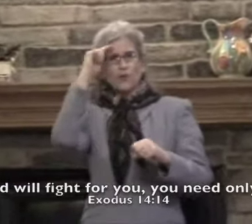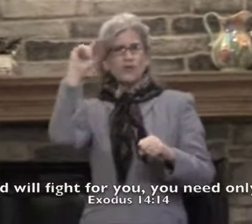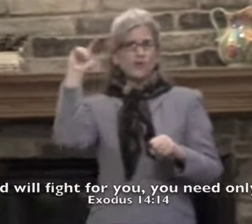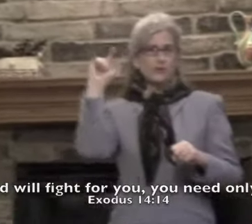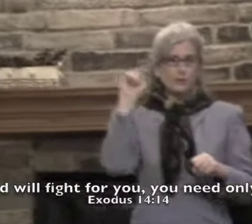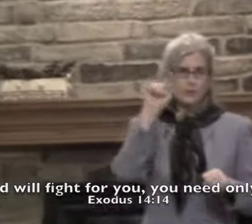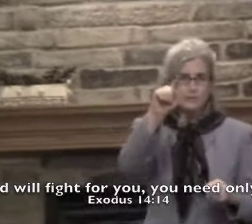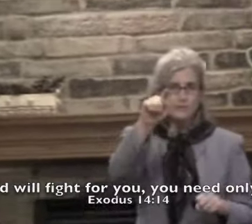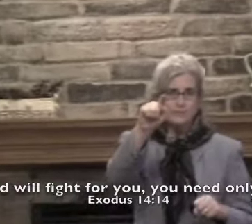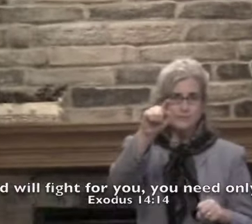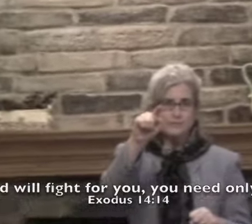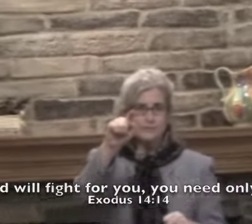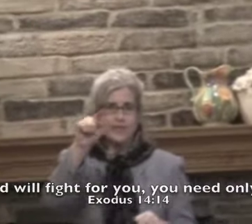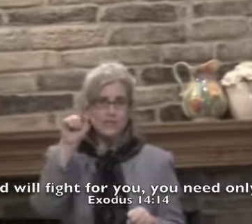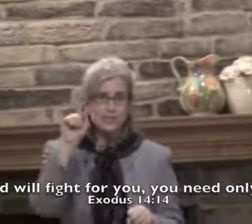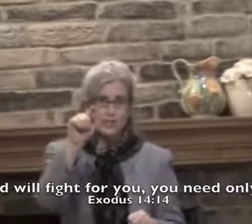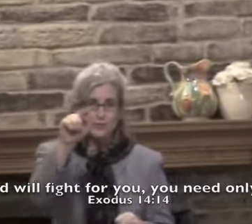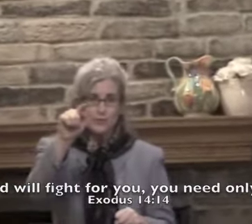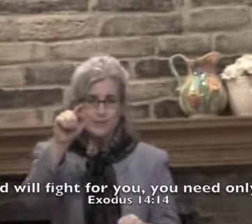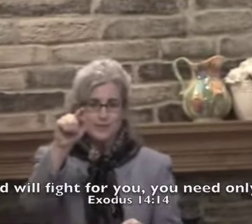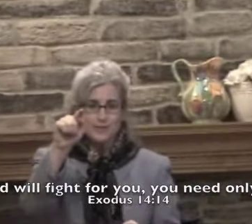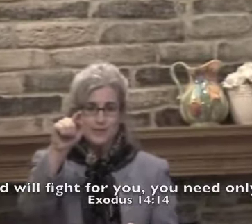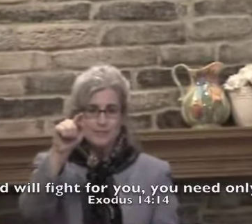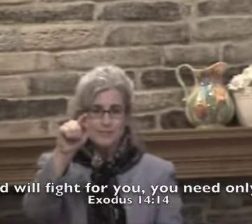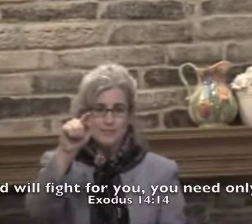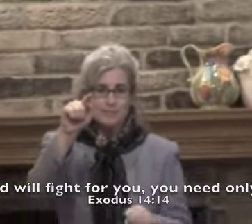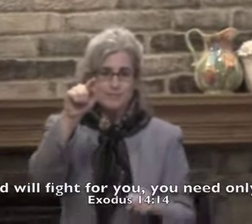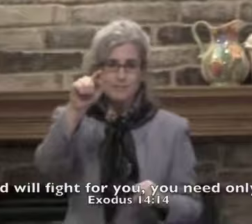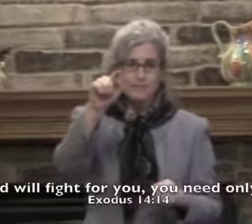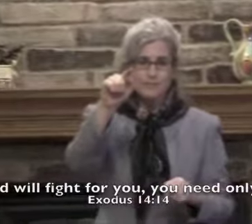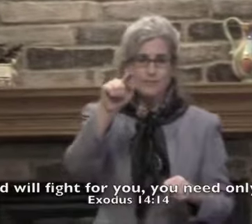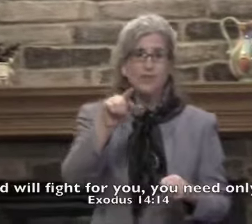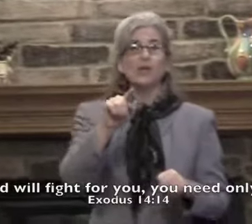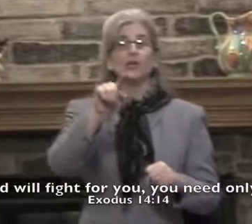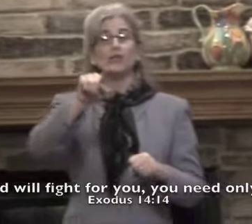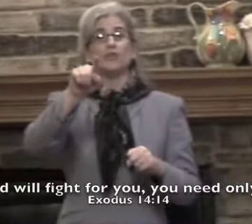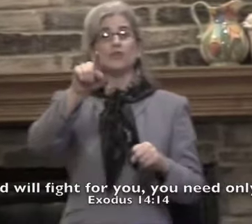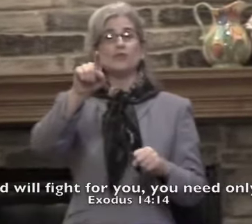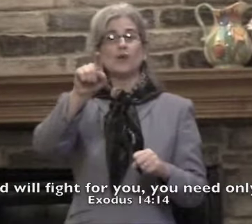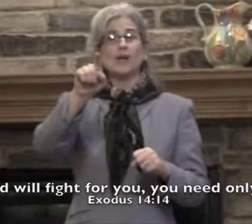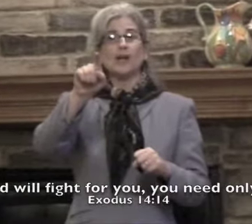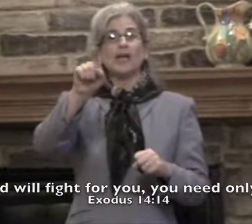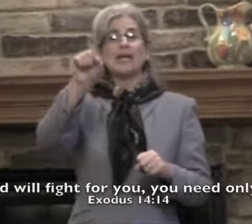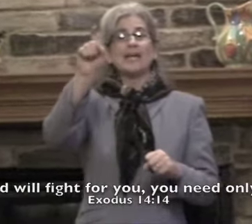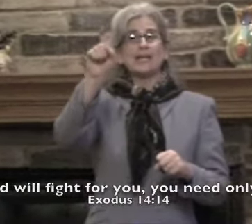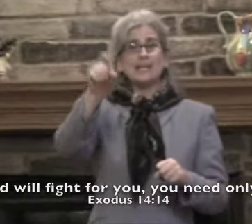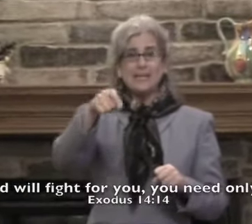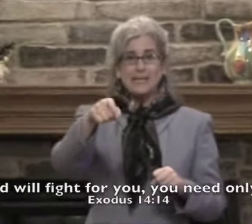you. You. You need